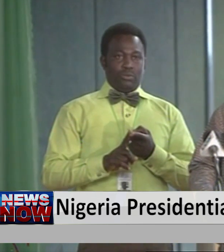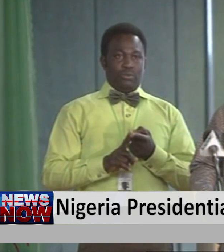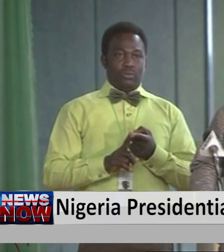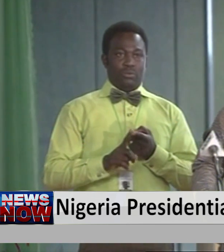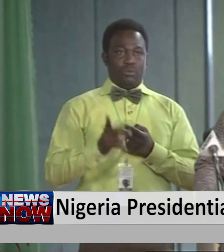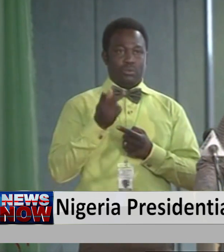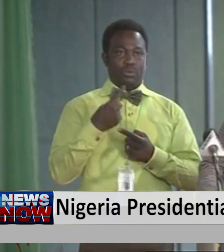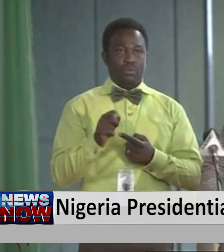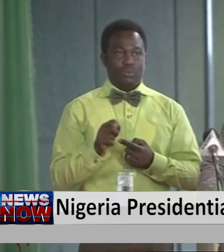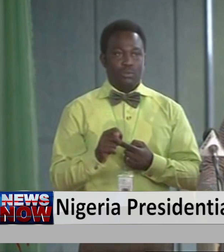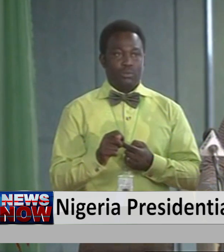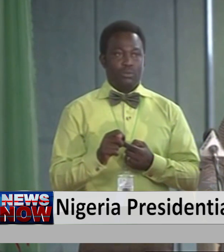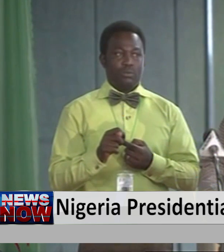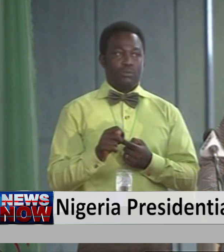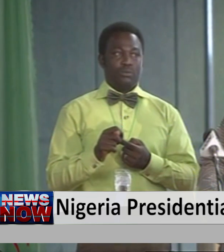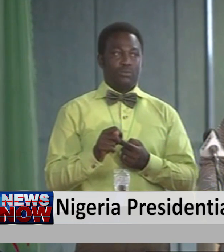the